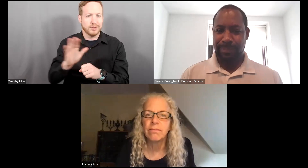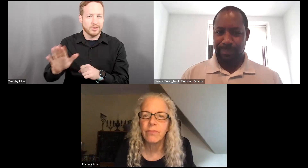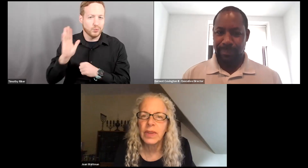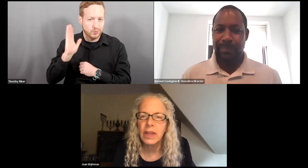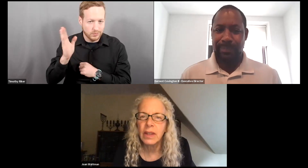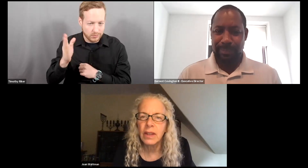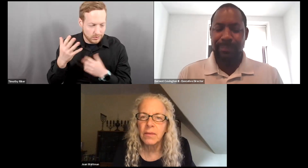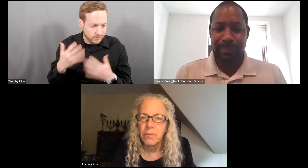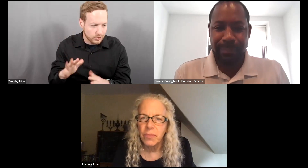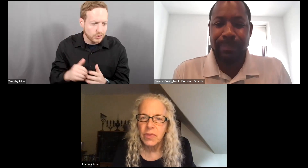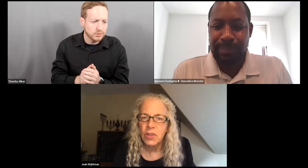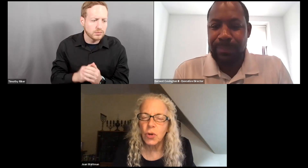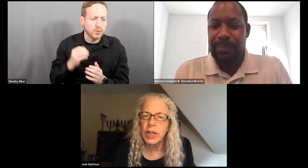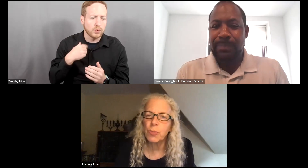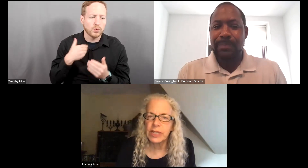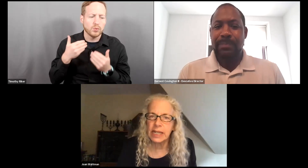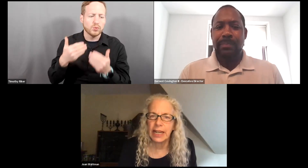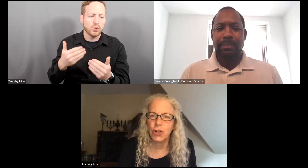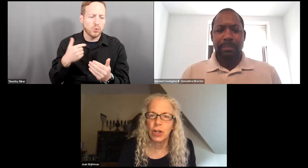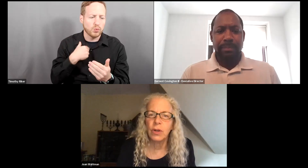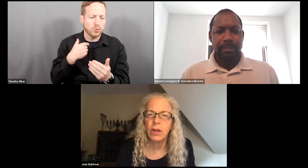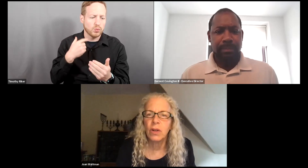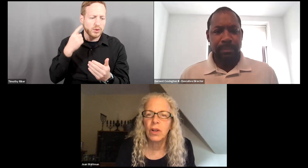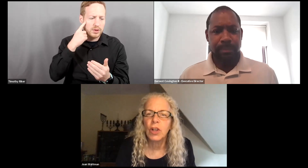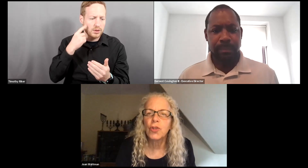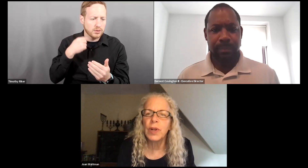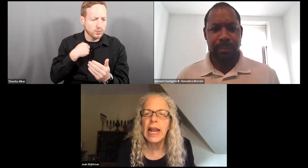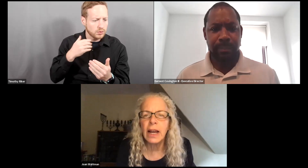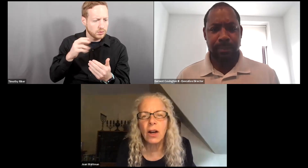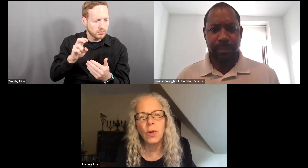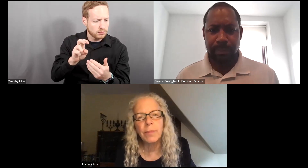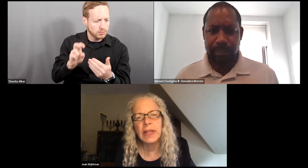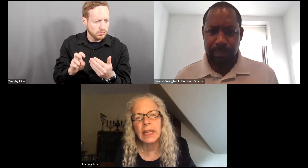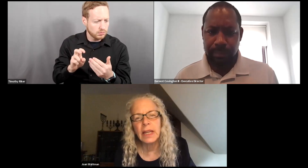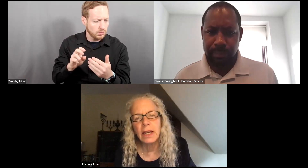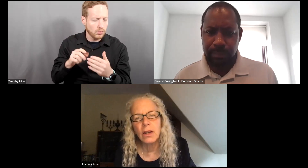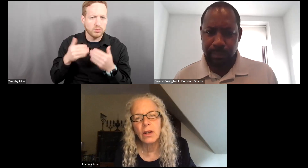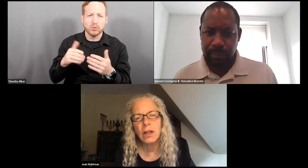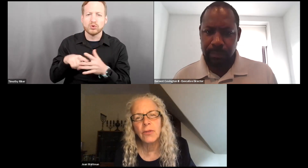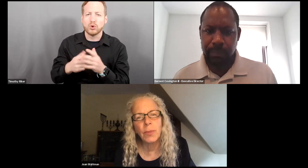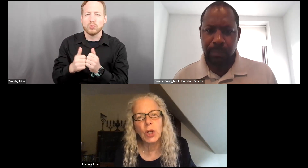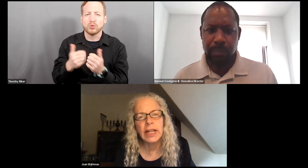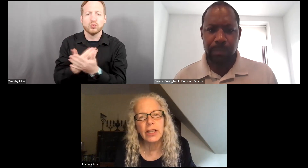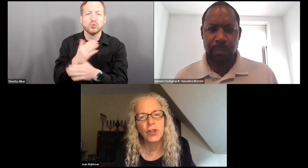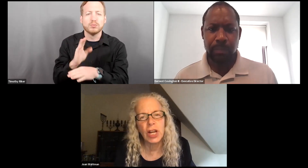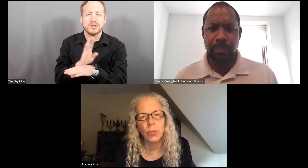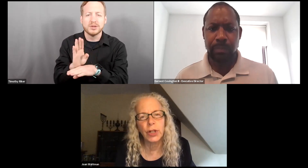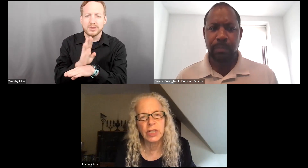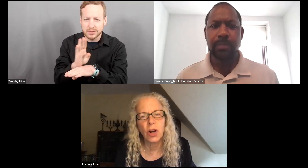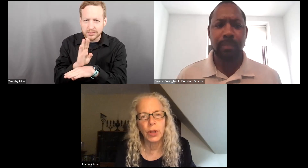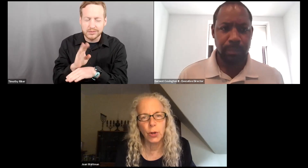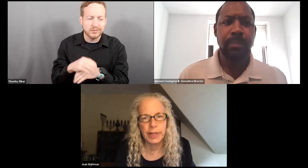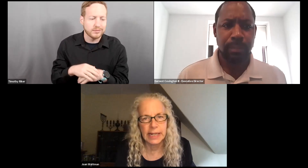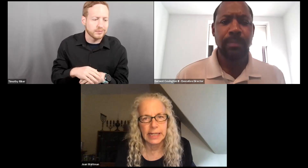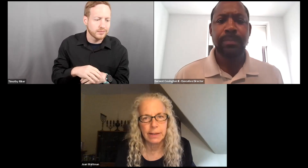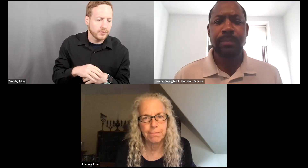Okay. So his presentation. So now I'm thinking, if I'm looking at the agenda, we could